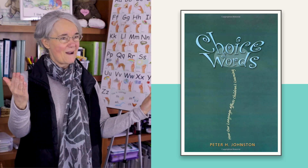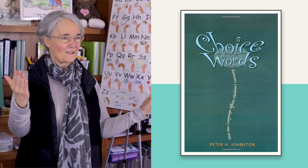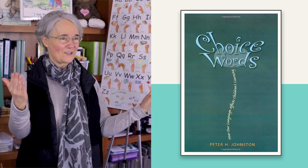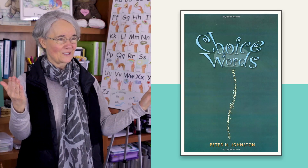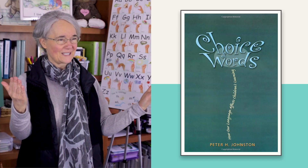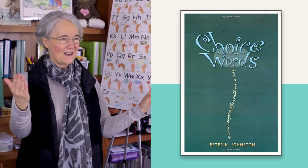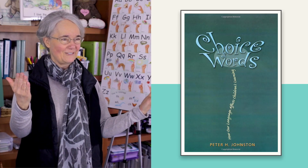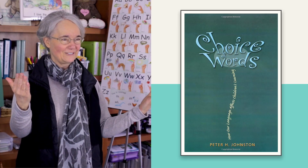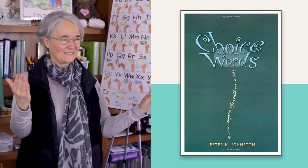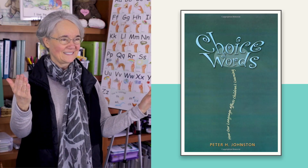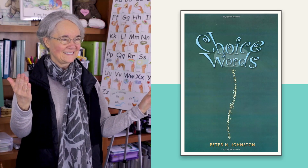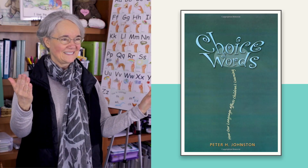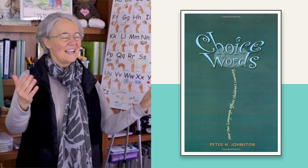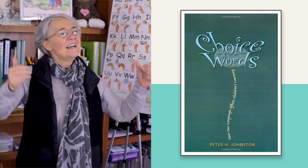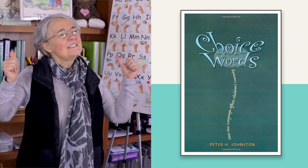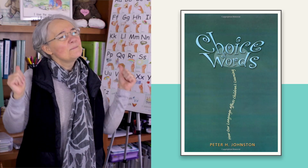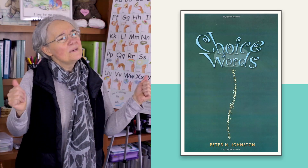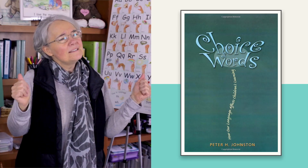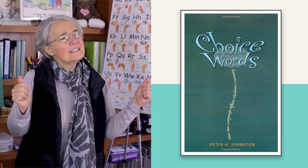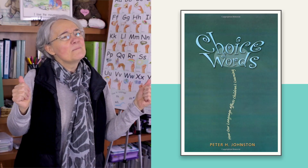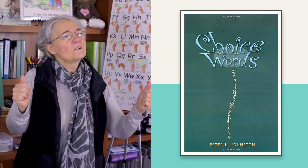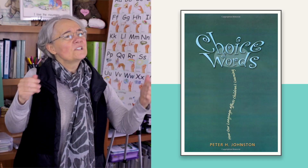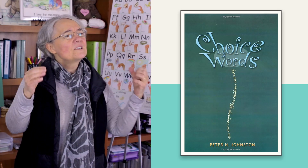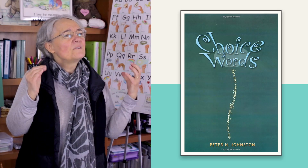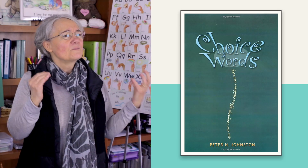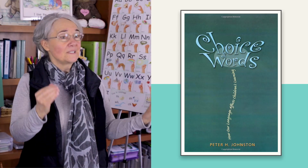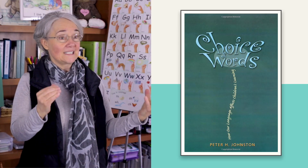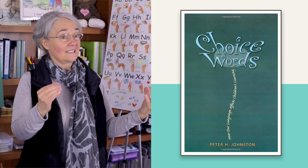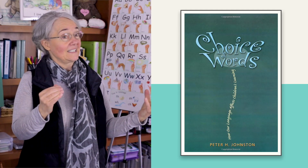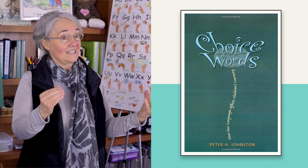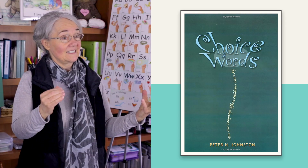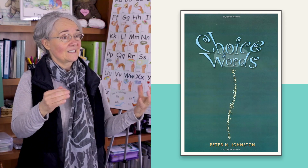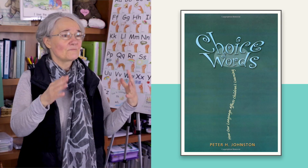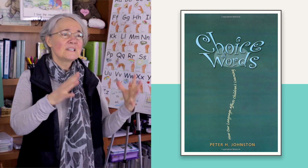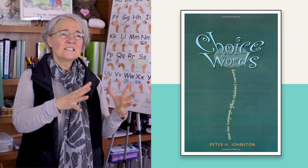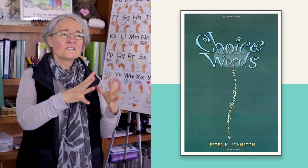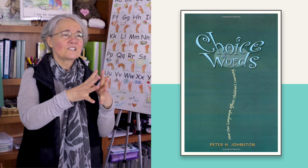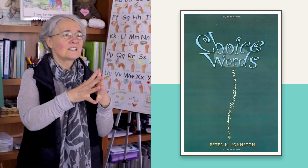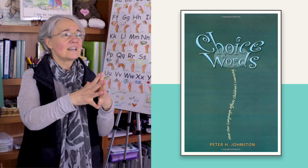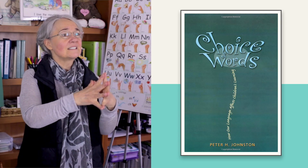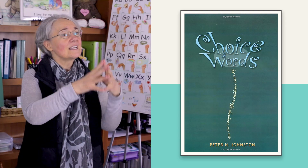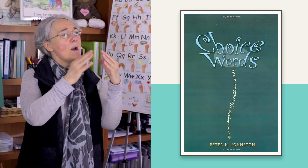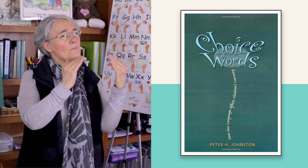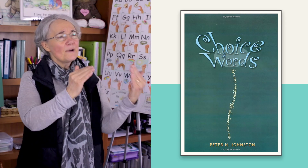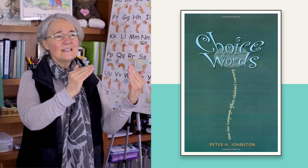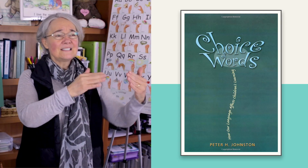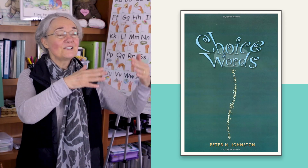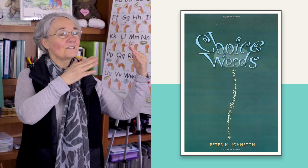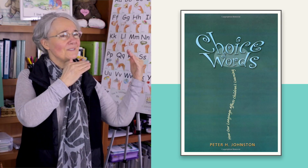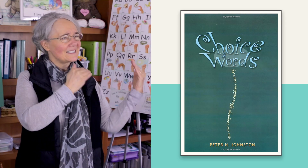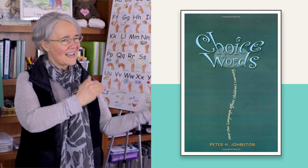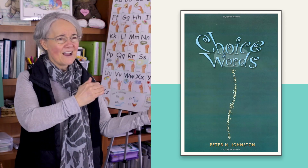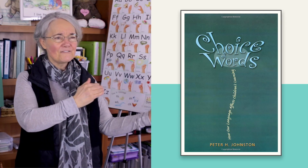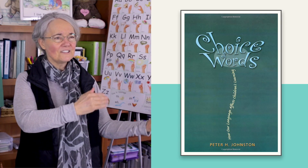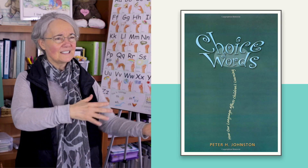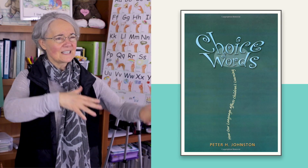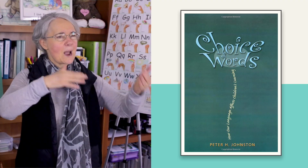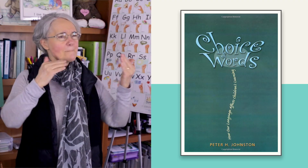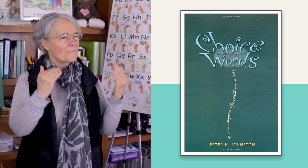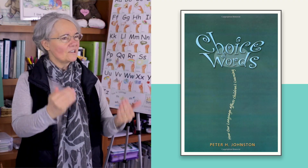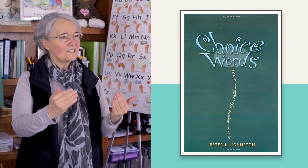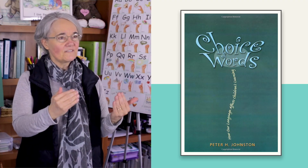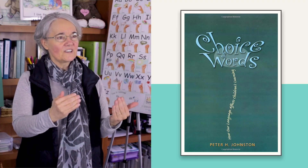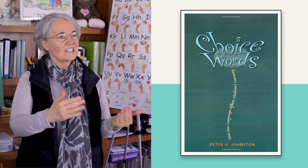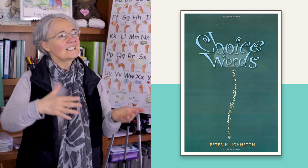you proud of yourself? To build emotional resilience, research says praise children's